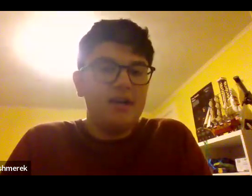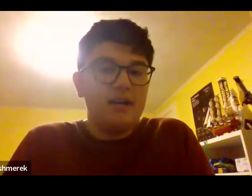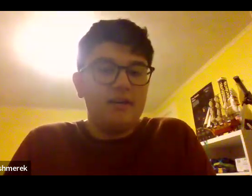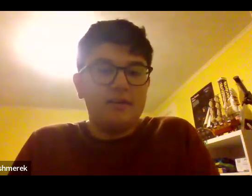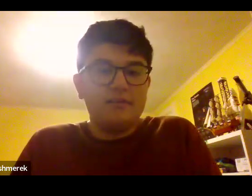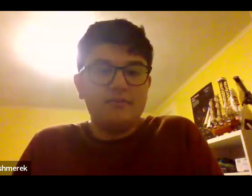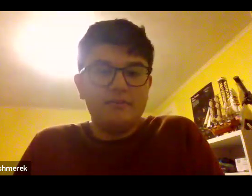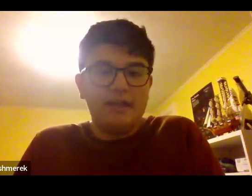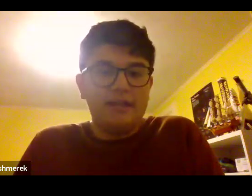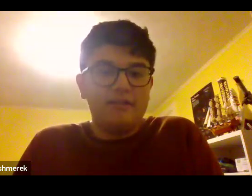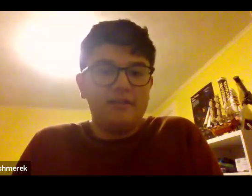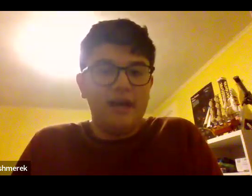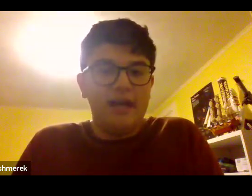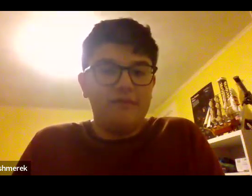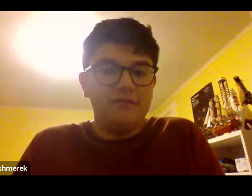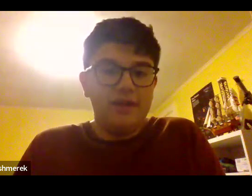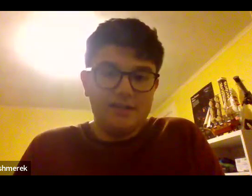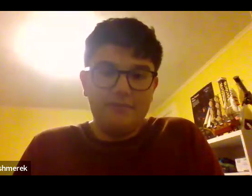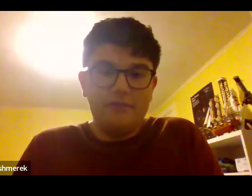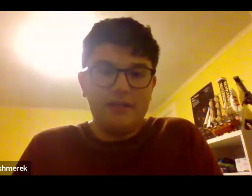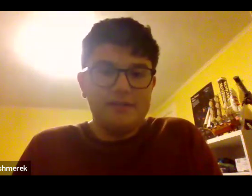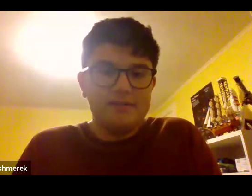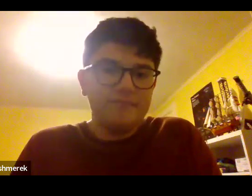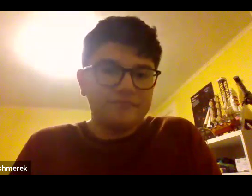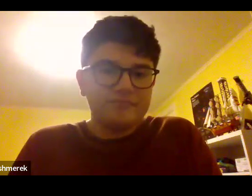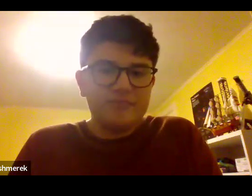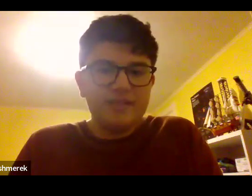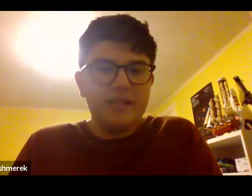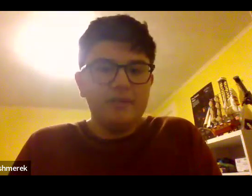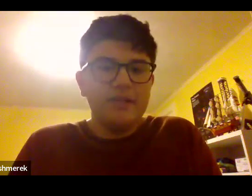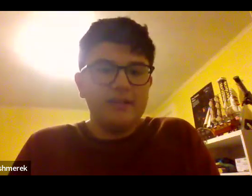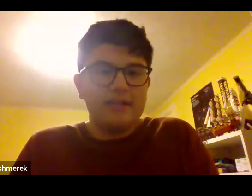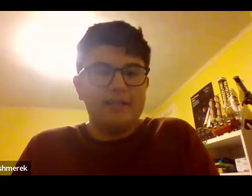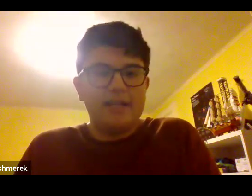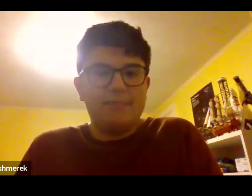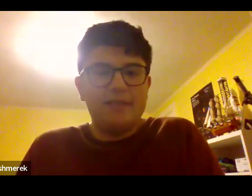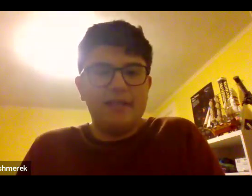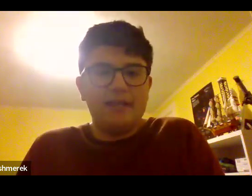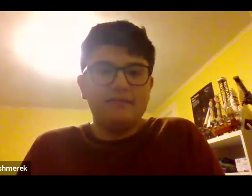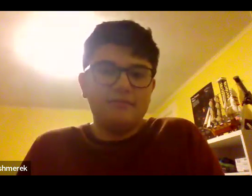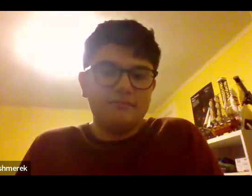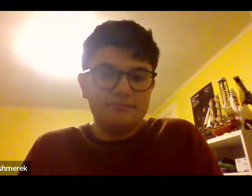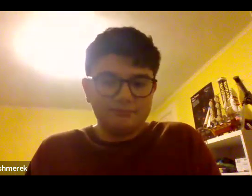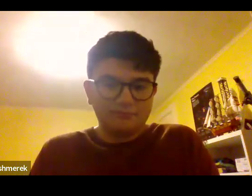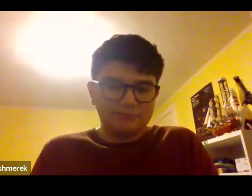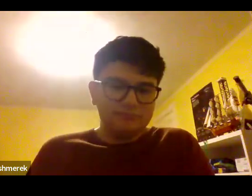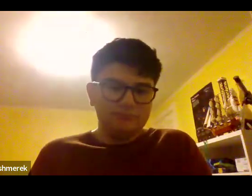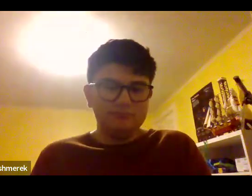suicide. And I have lost a few friends, and I would like that to happen again.